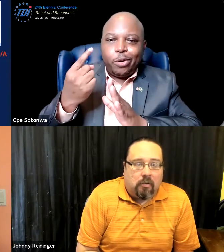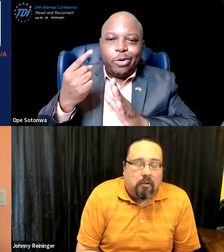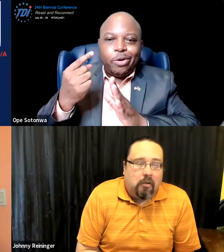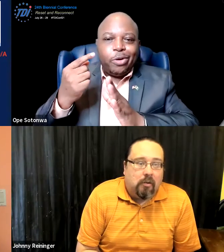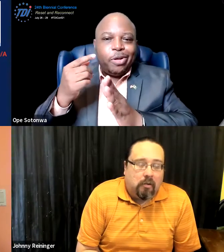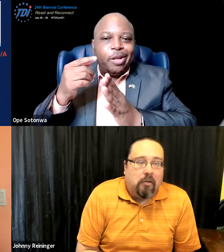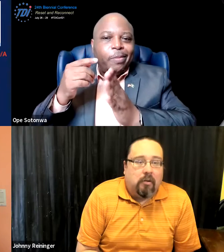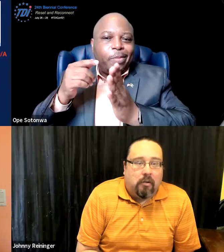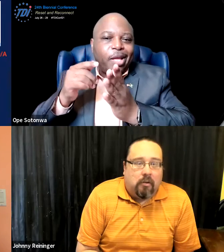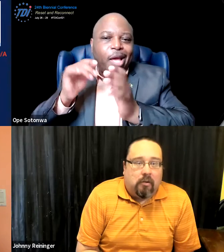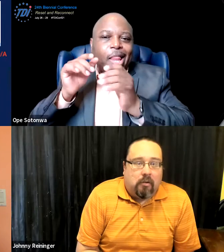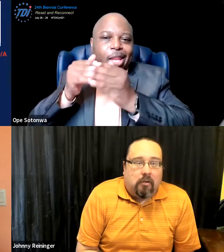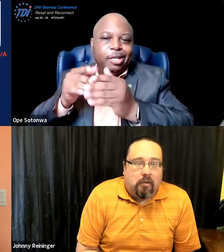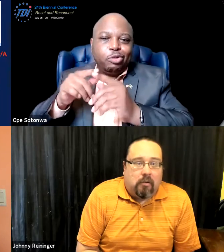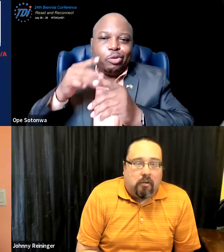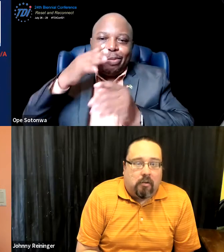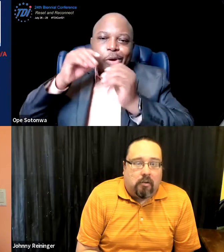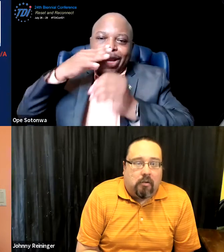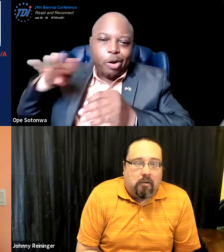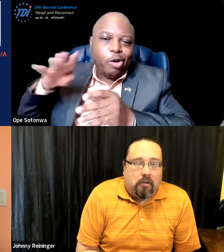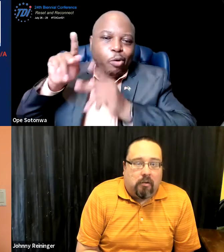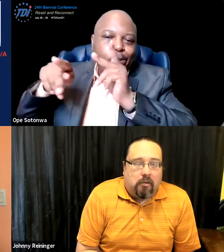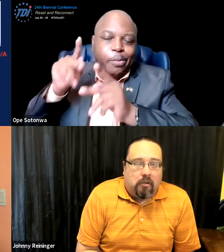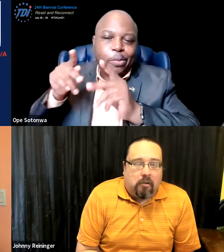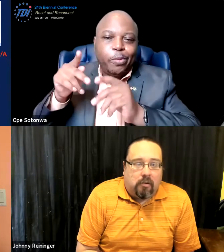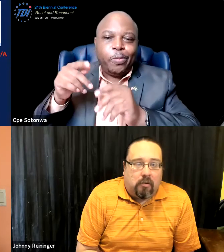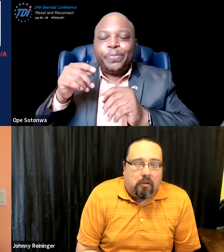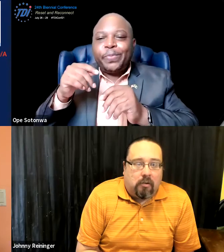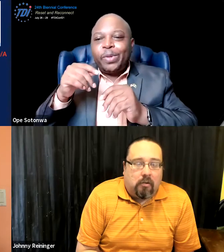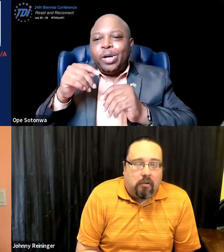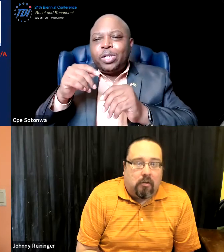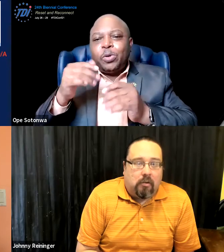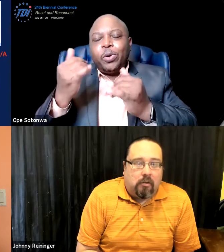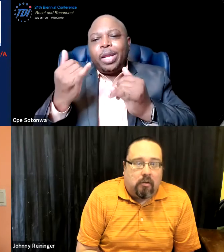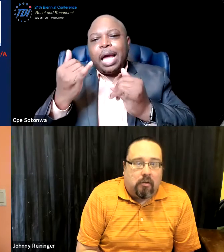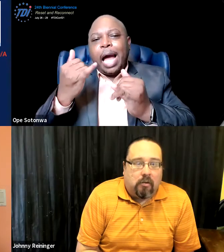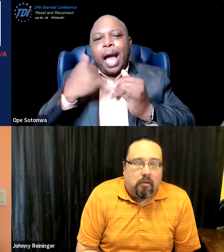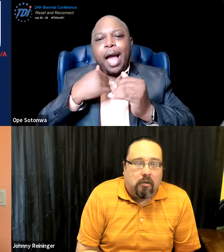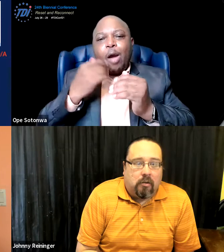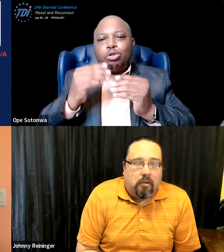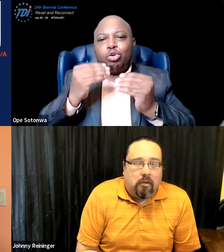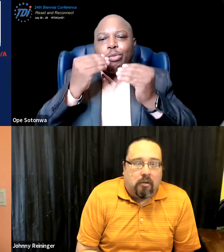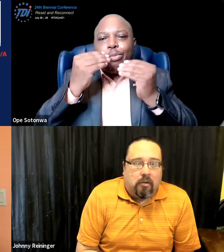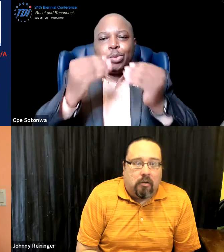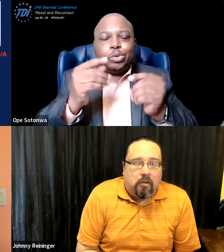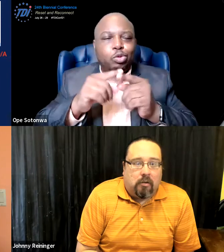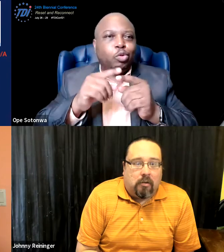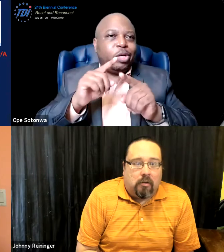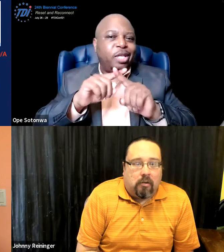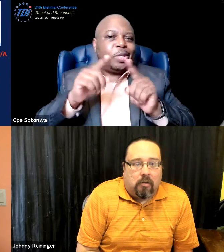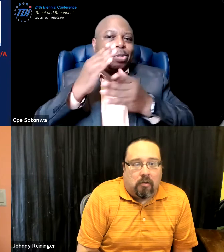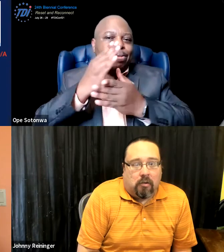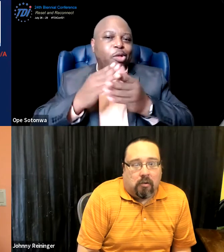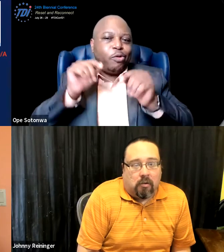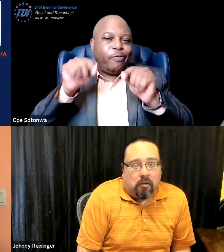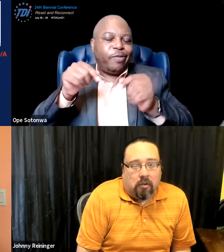on the 50 states alone, which leads to neglecting groups of people that are out there. And so